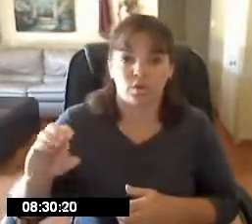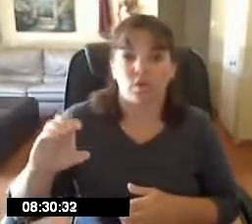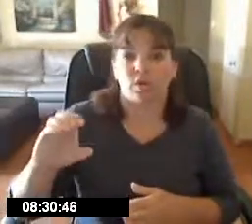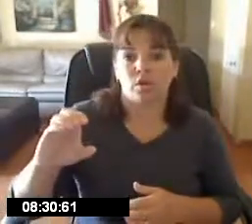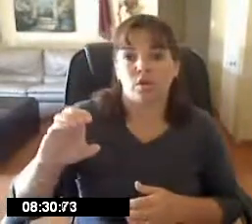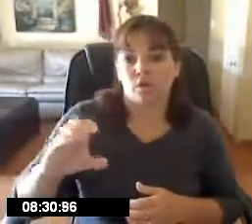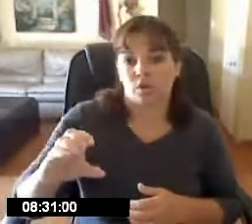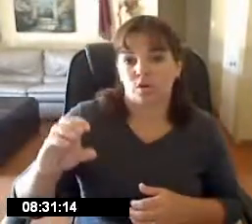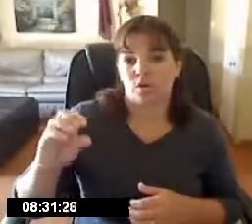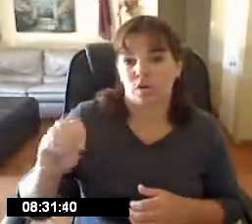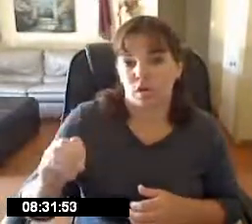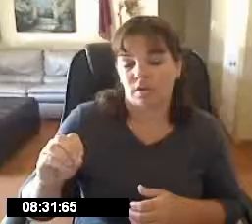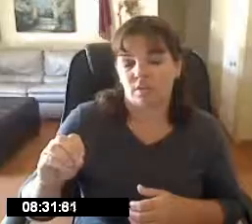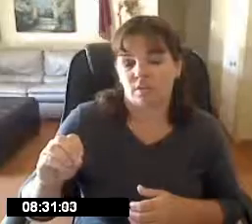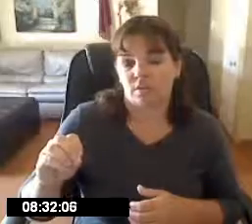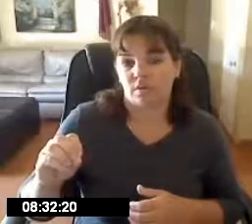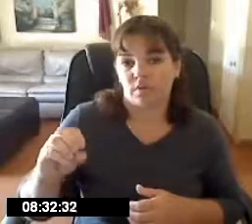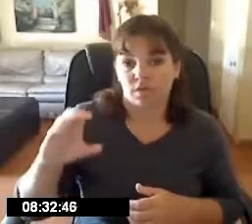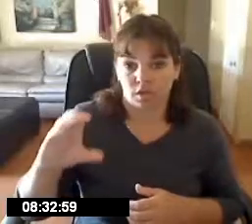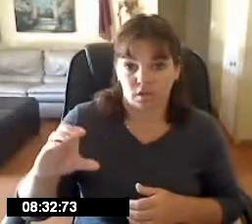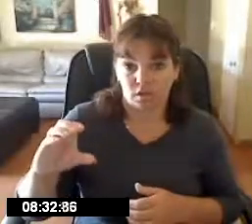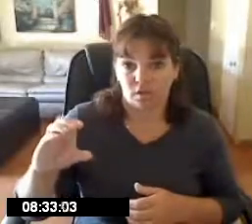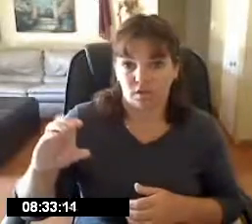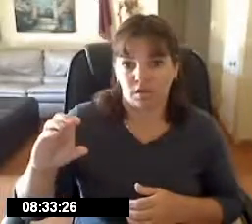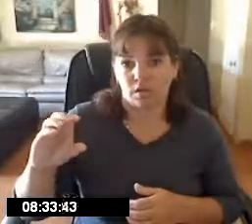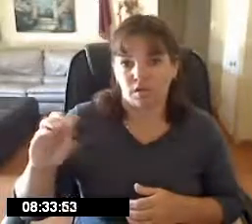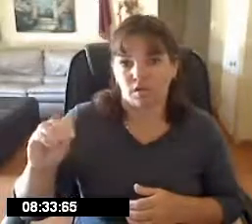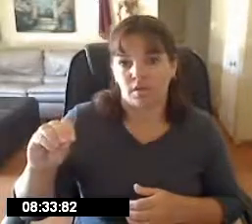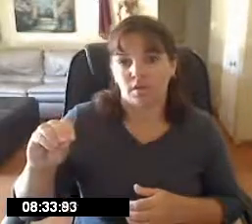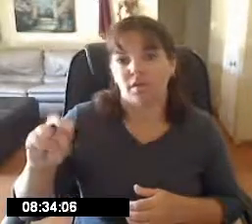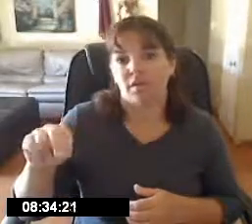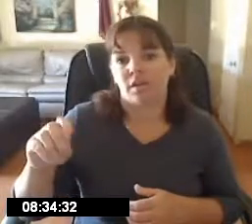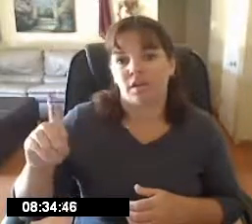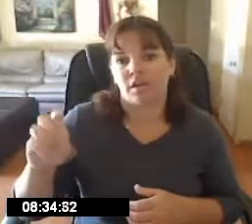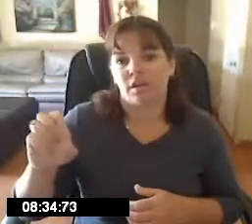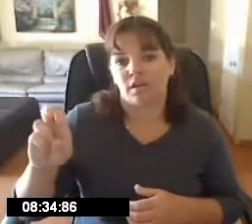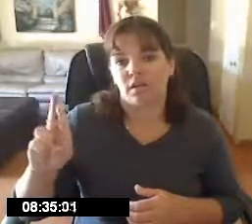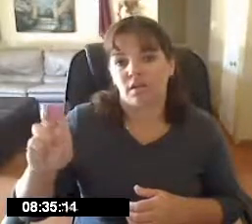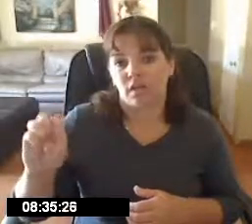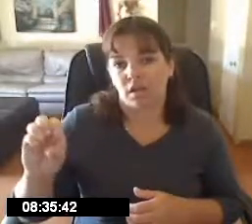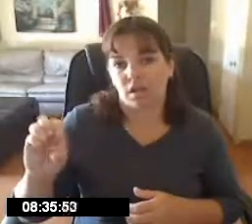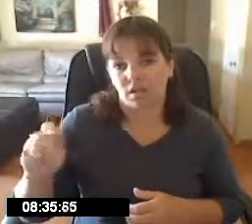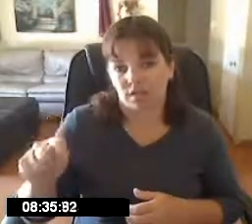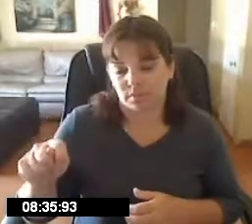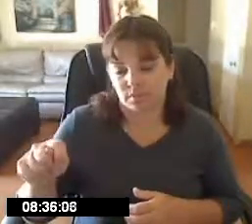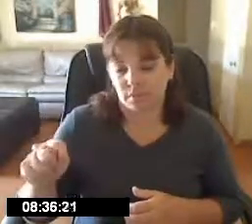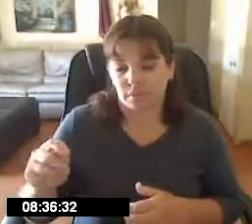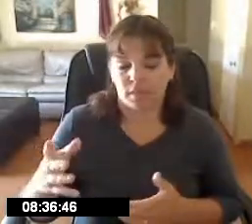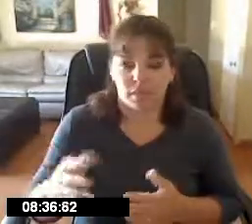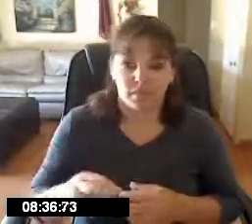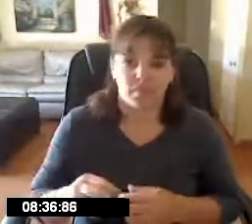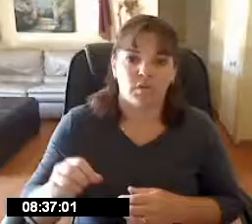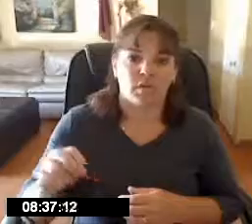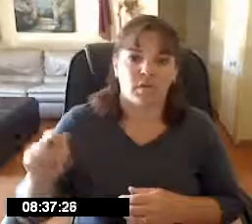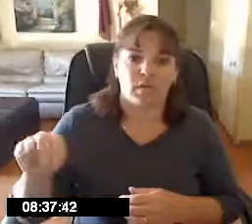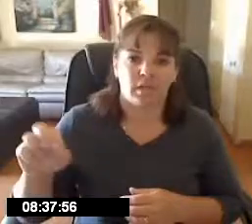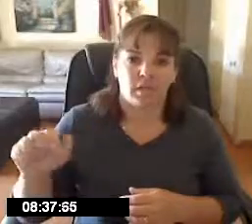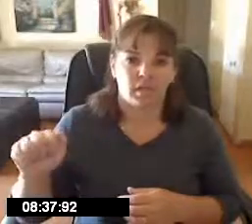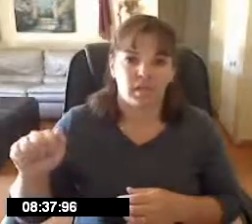Ethics, if you can still find the NAD Code of Ethics, because NAD, the National Association of the Deaf, had a set of Code of